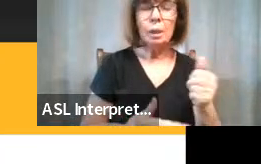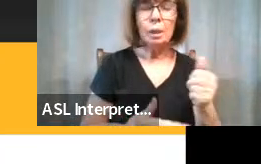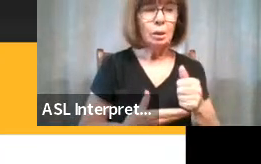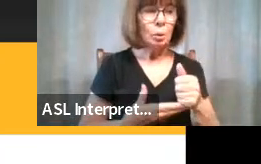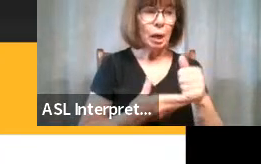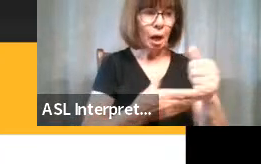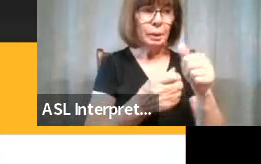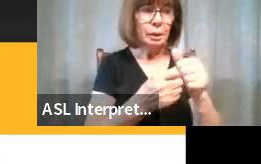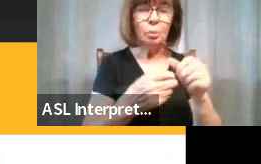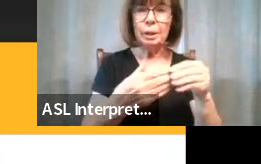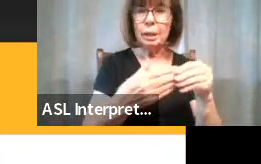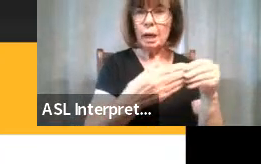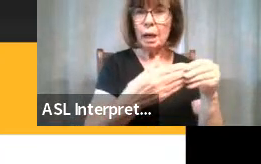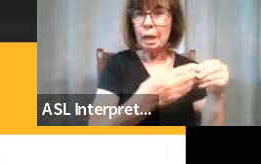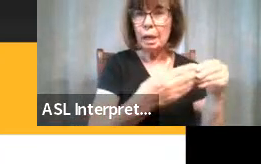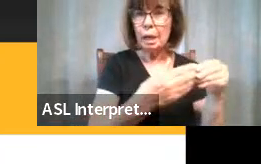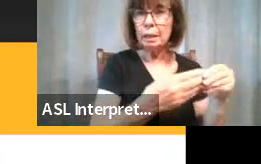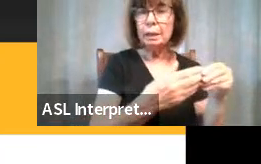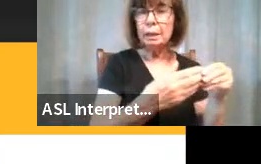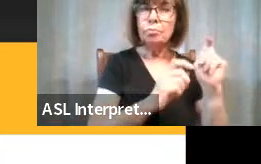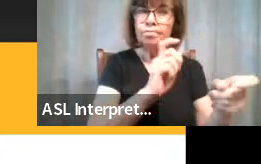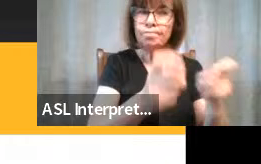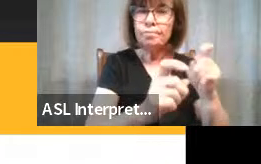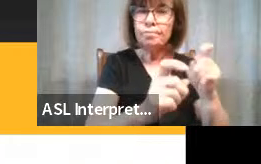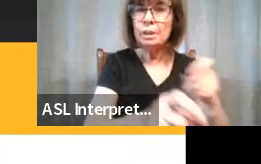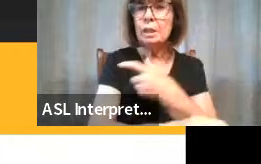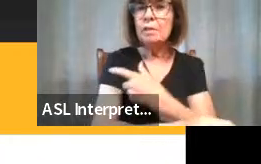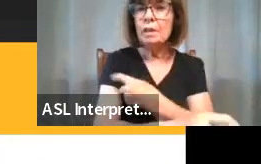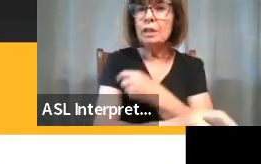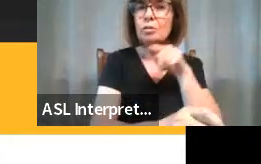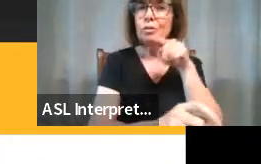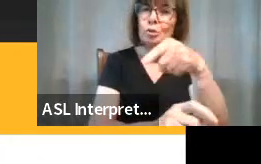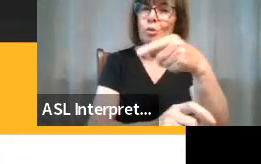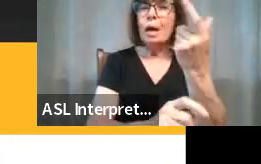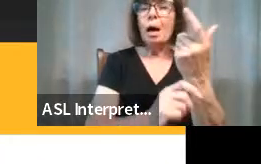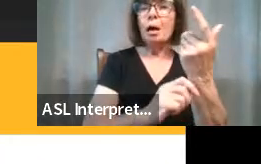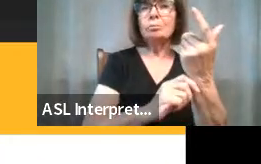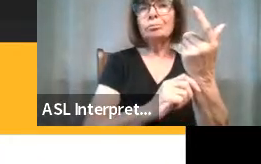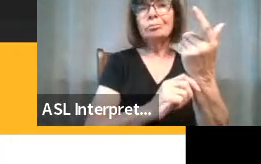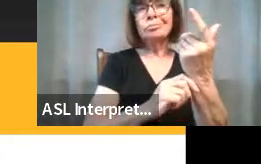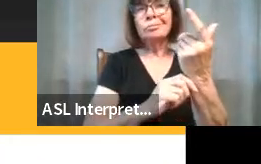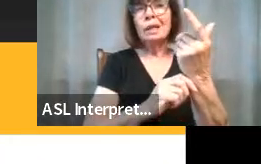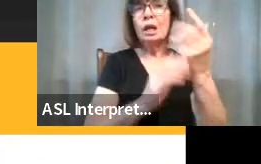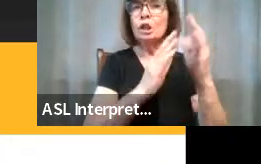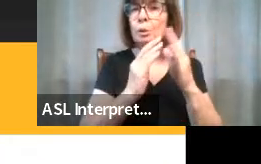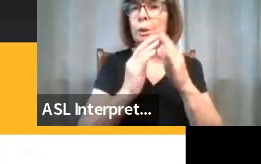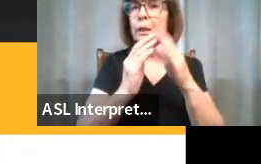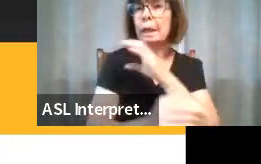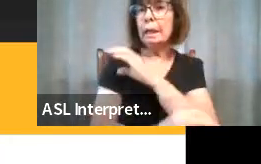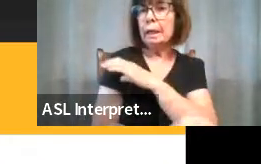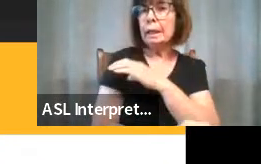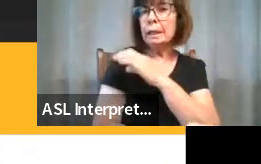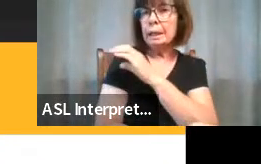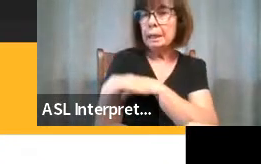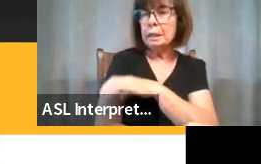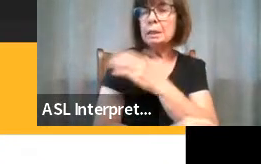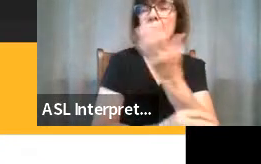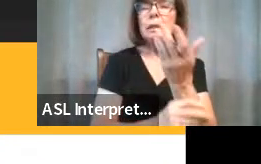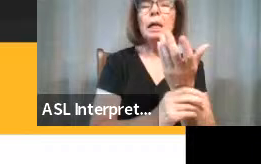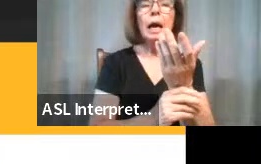vaccination, allocating vaccine to community clinics, vaccine pods, and healthcare settings. We're